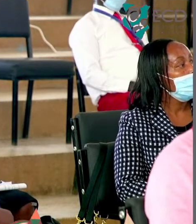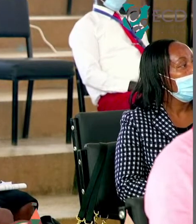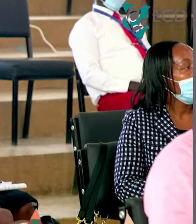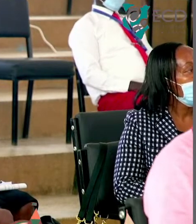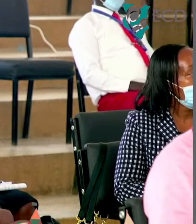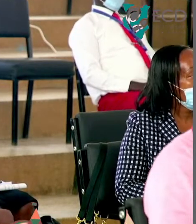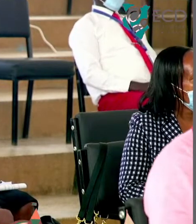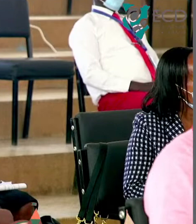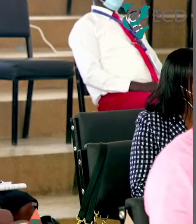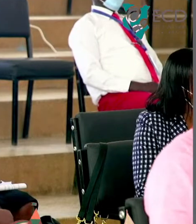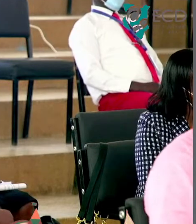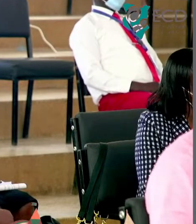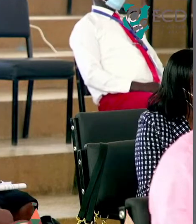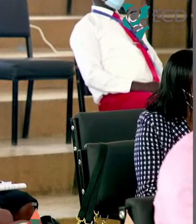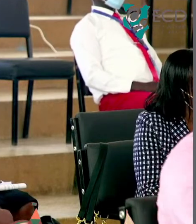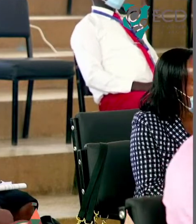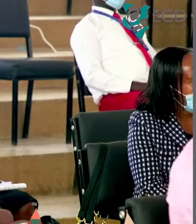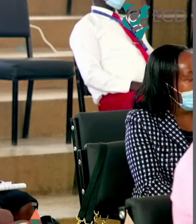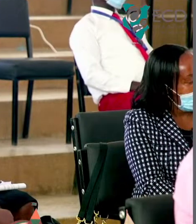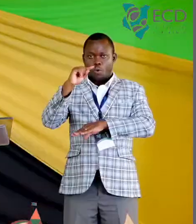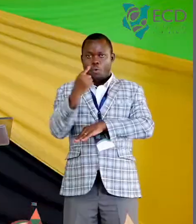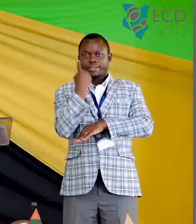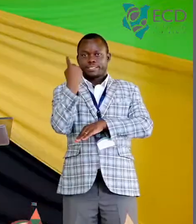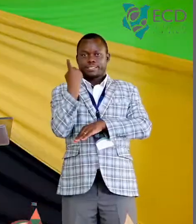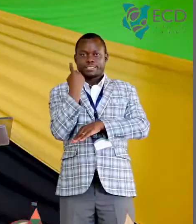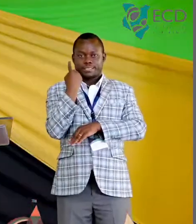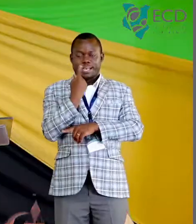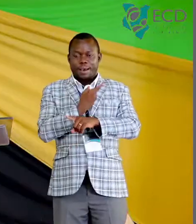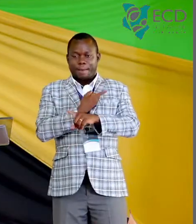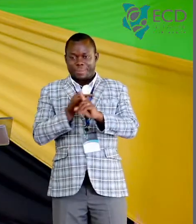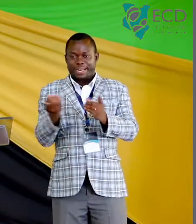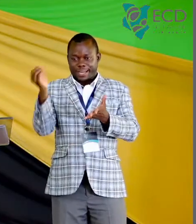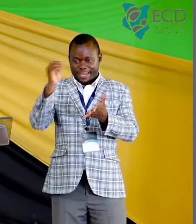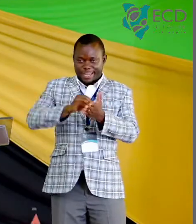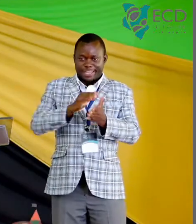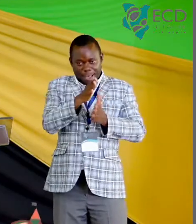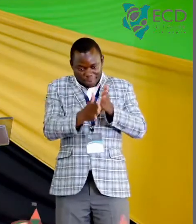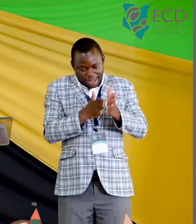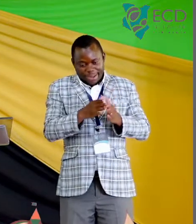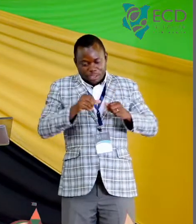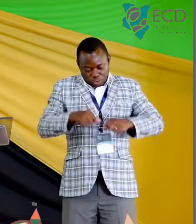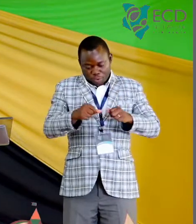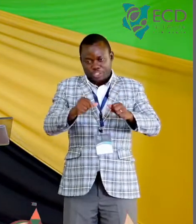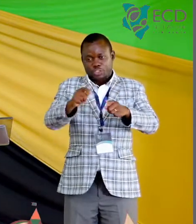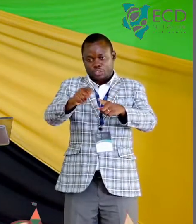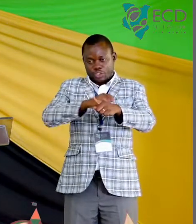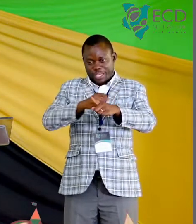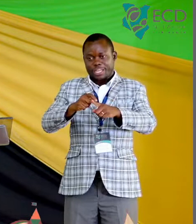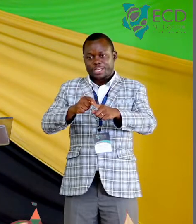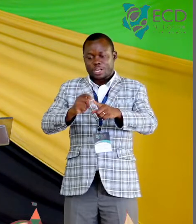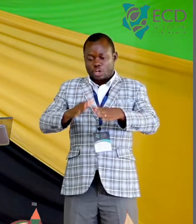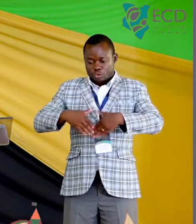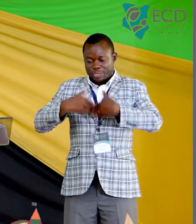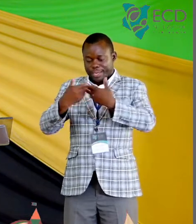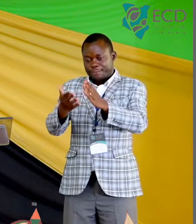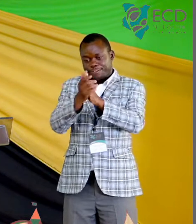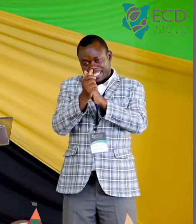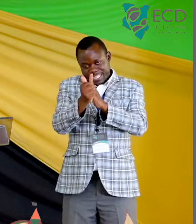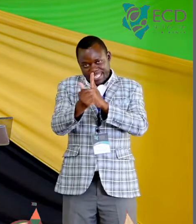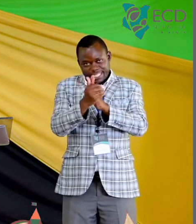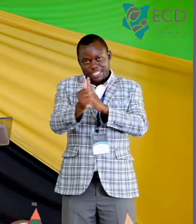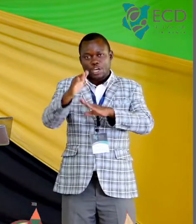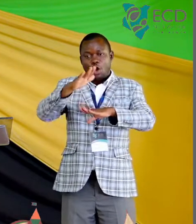are preparing again to train them so that they can be acquainted with the skills and the norms of